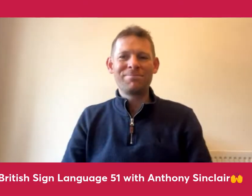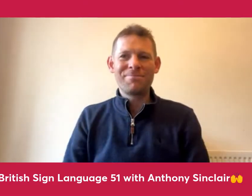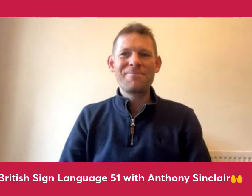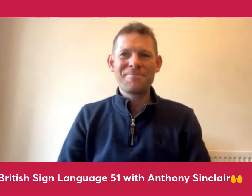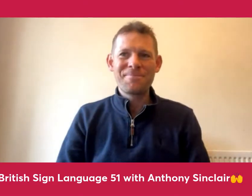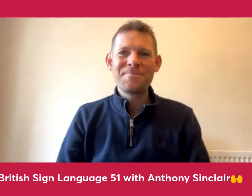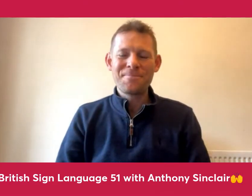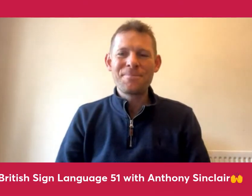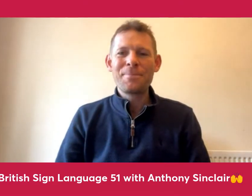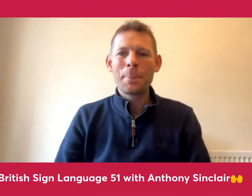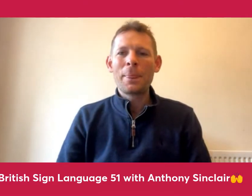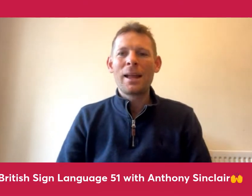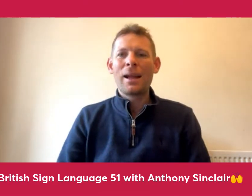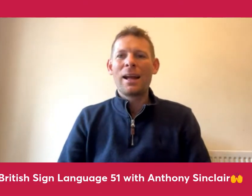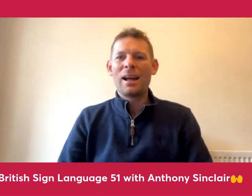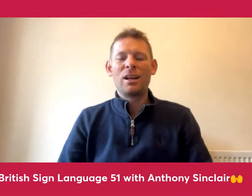City break.